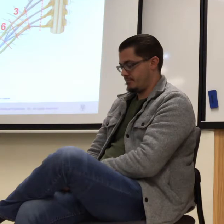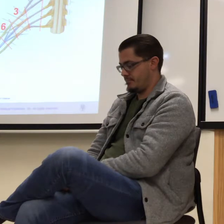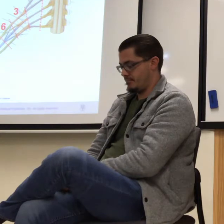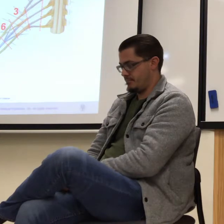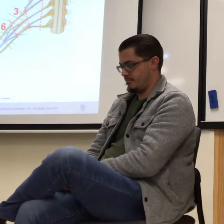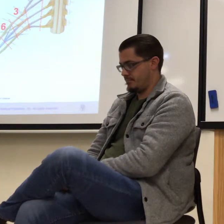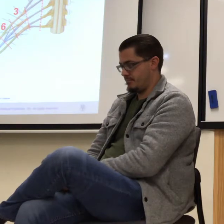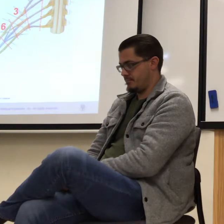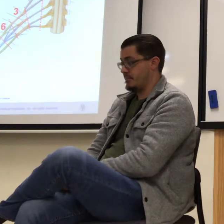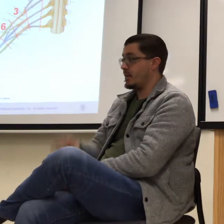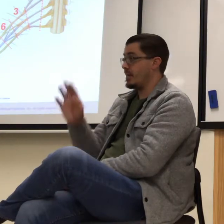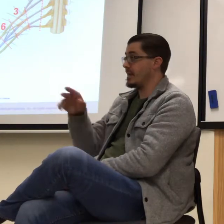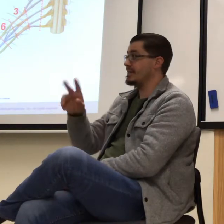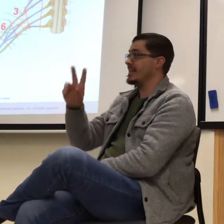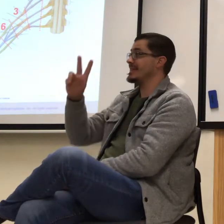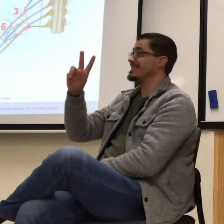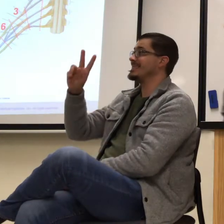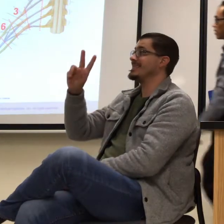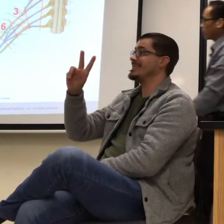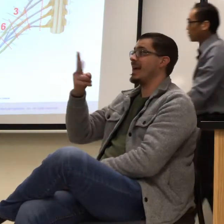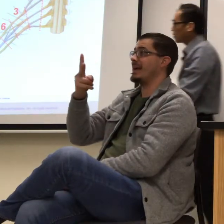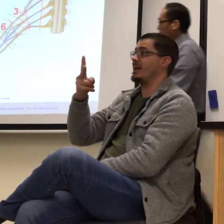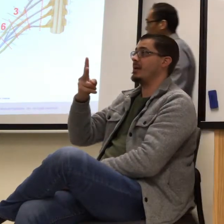So that's the second of three chords.